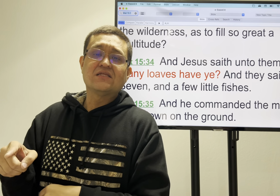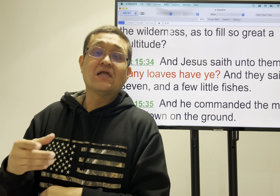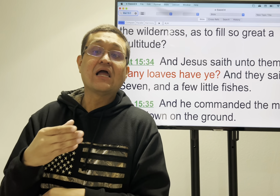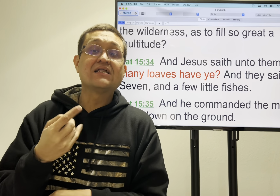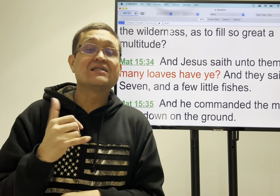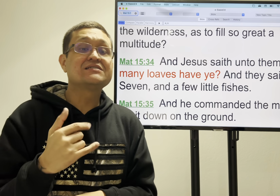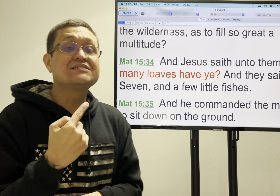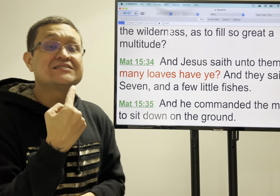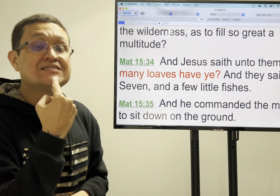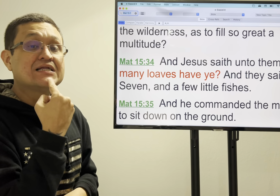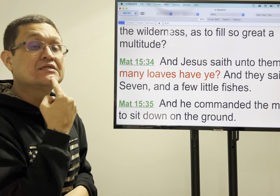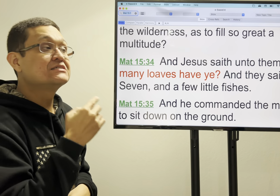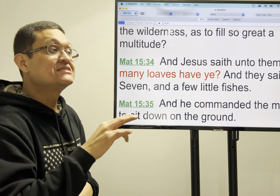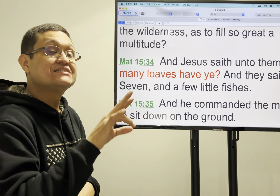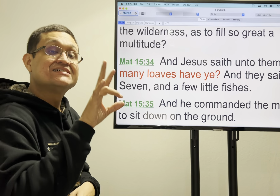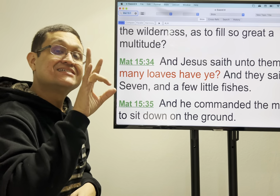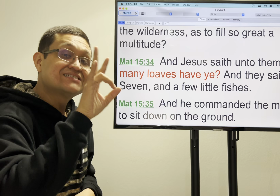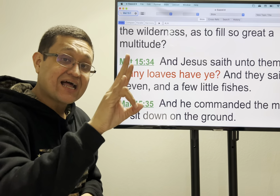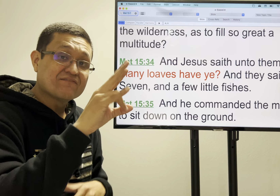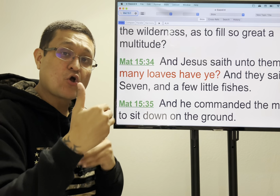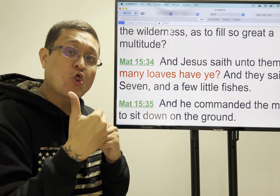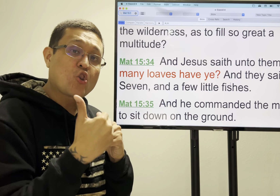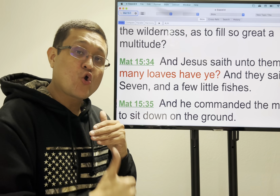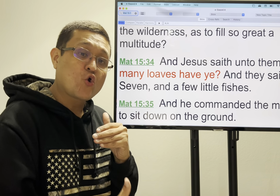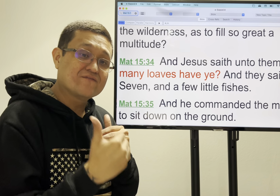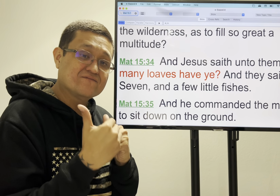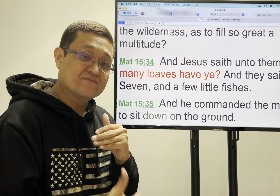ye? And they said, seven,